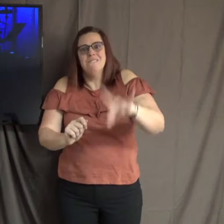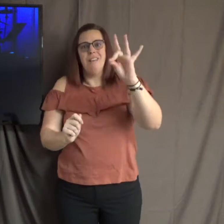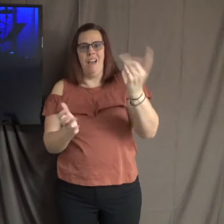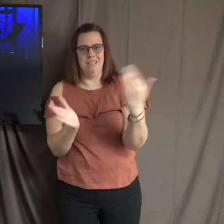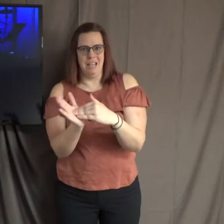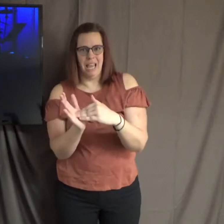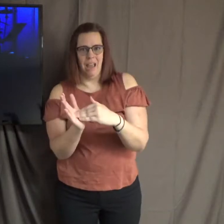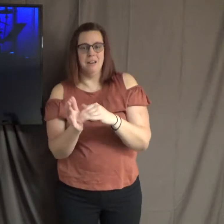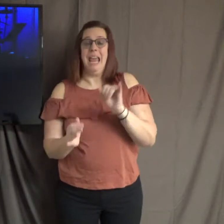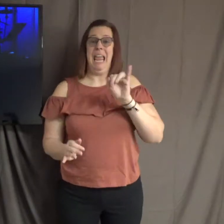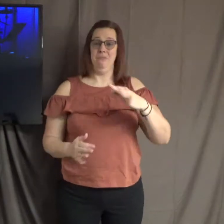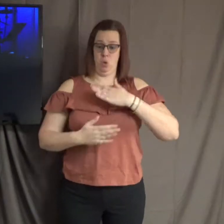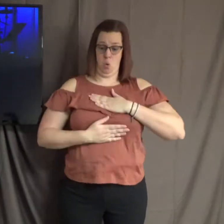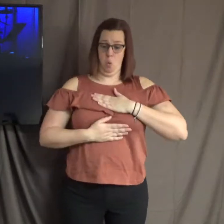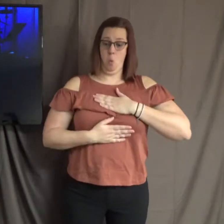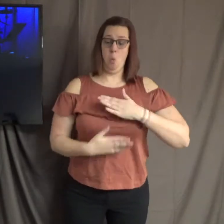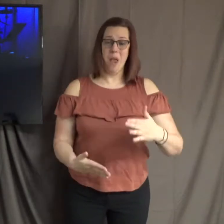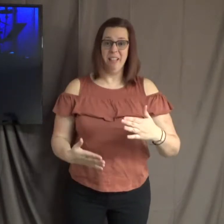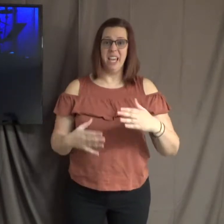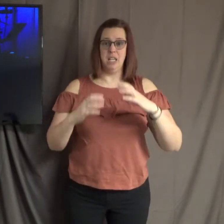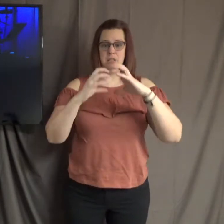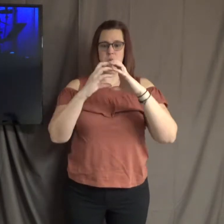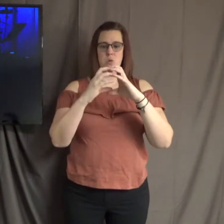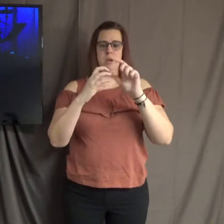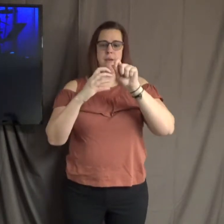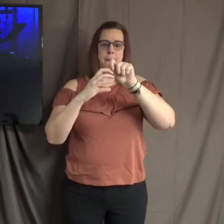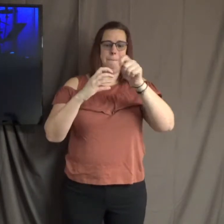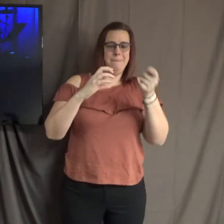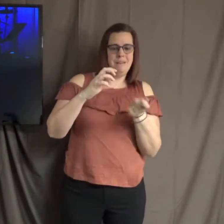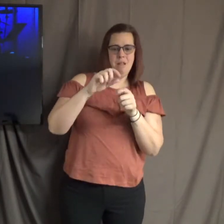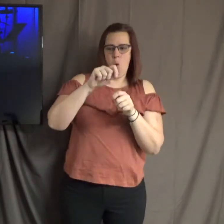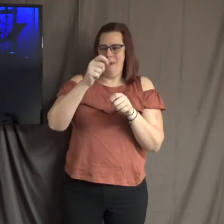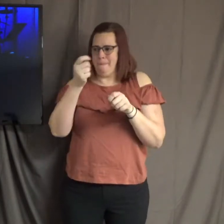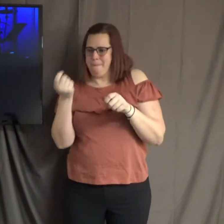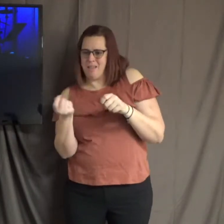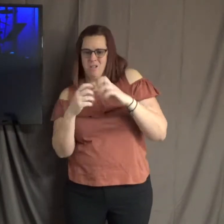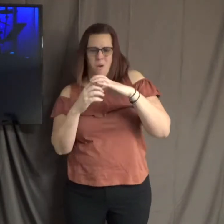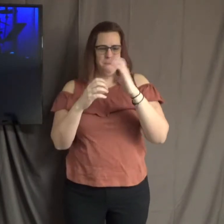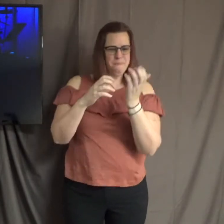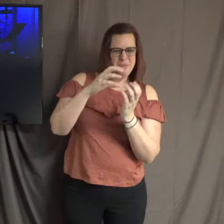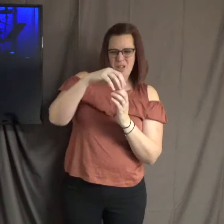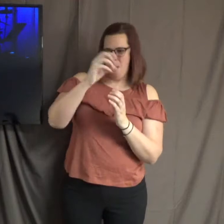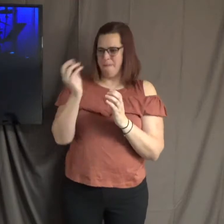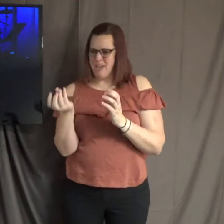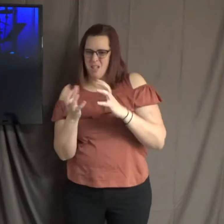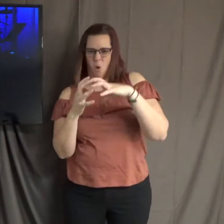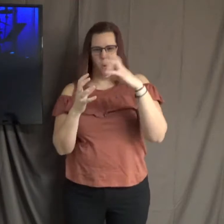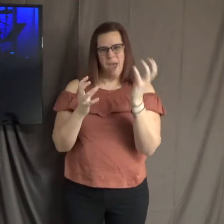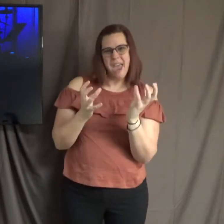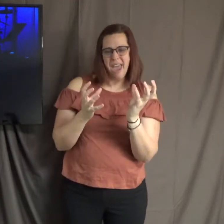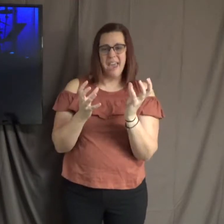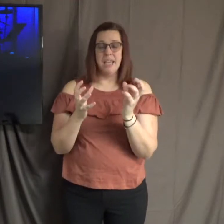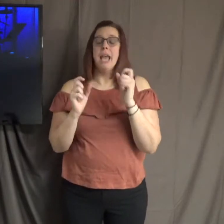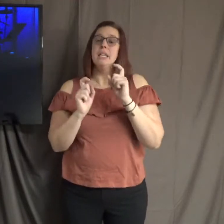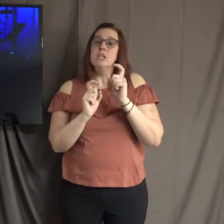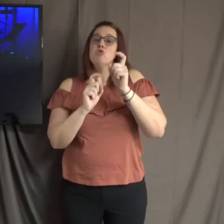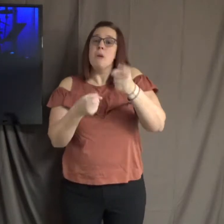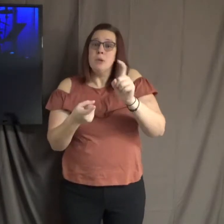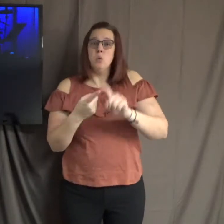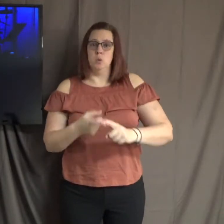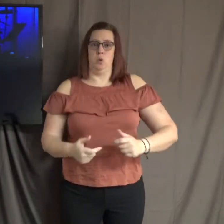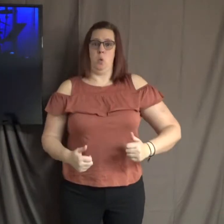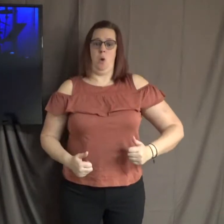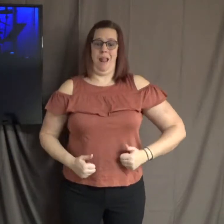peel away the layers of not self you have adopted in making your way through the tribulations of life, you will find that your